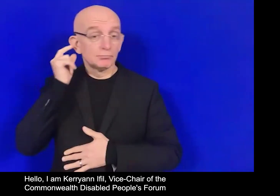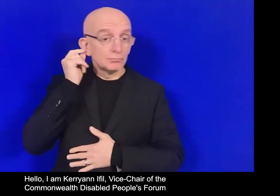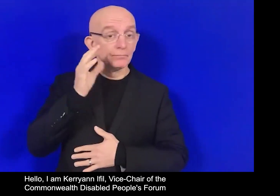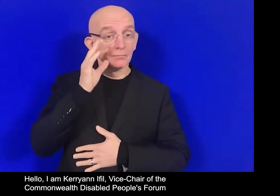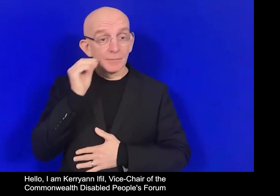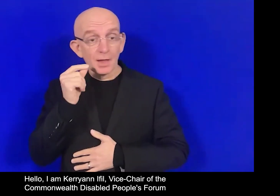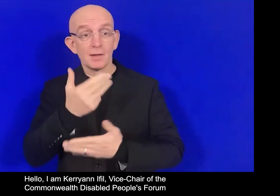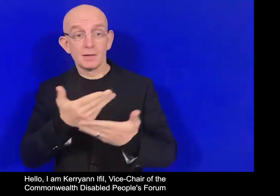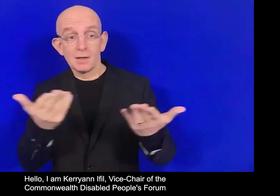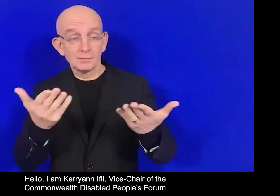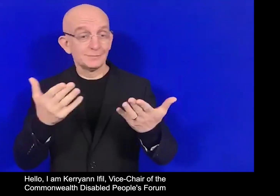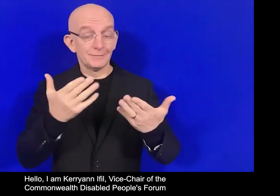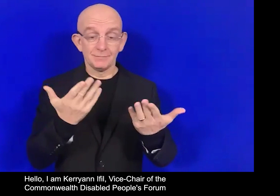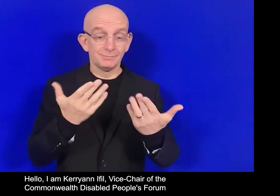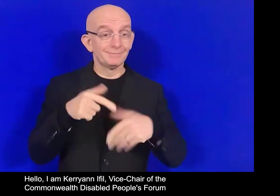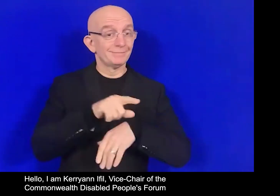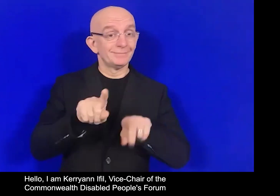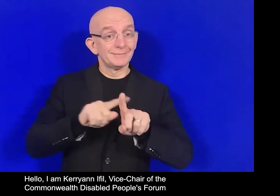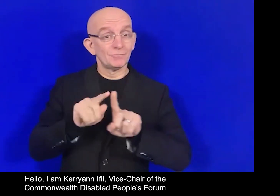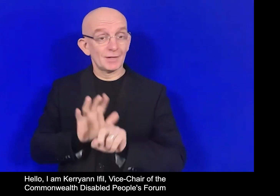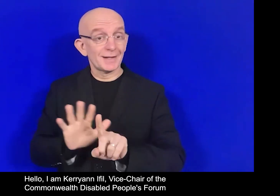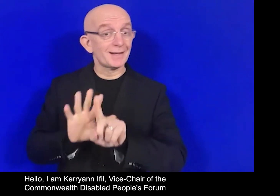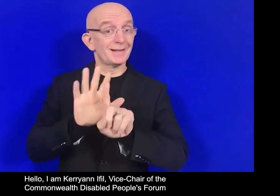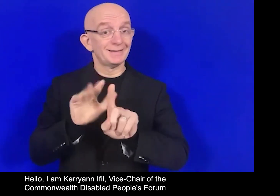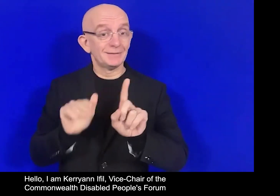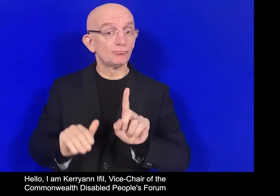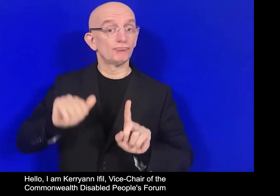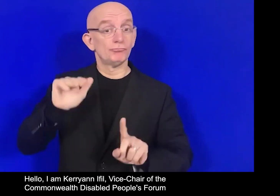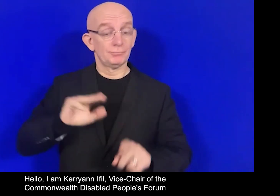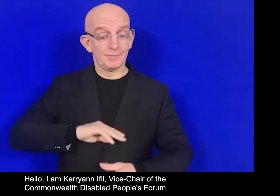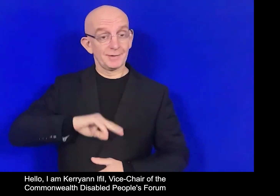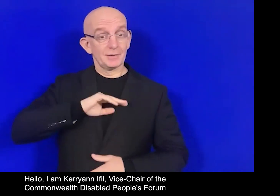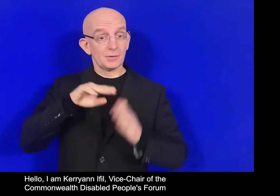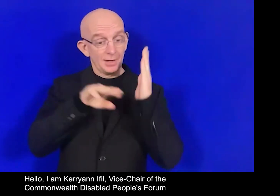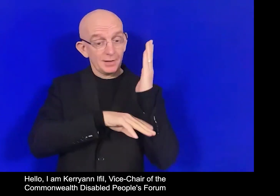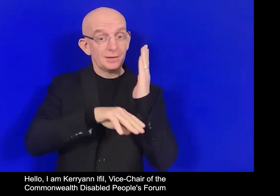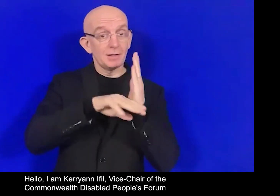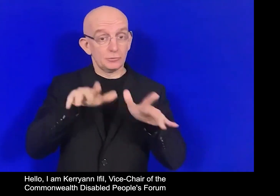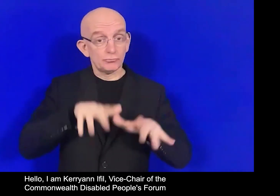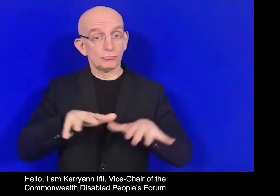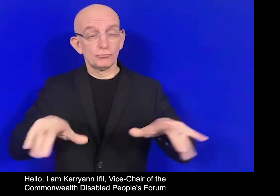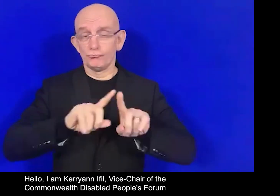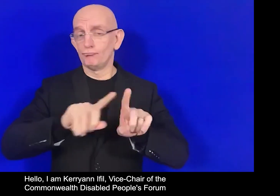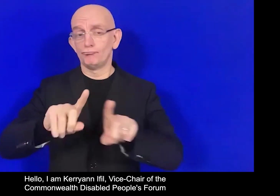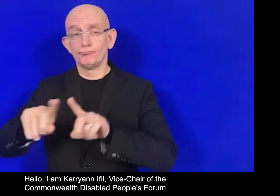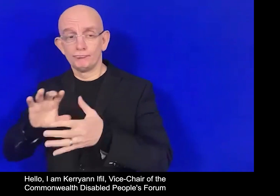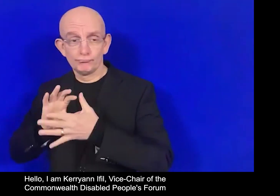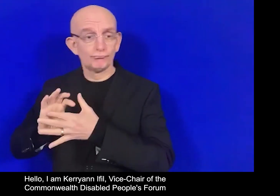Hello, I am Carrie-Anne Eiffel, a Vice Chair of the Commonwealth Disabled People's Forum,